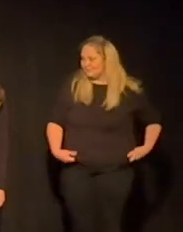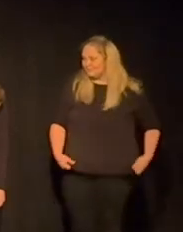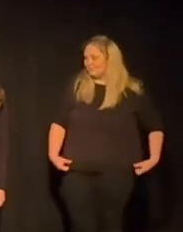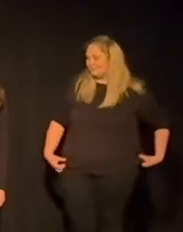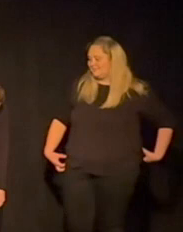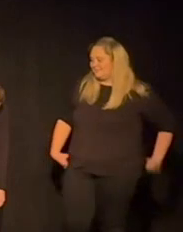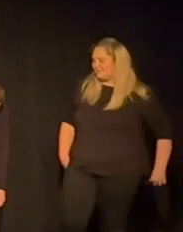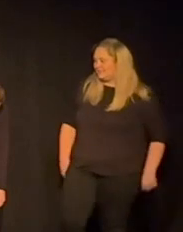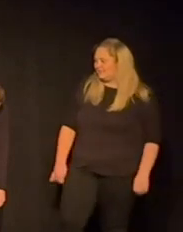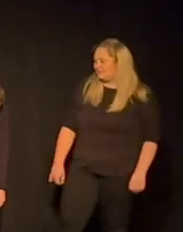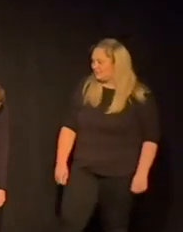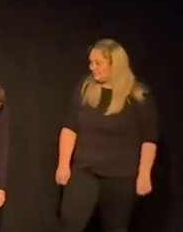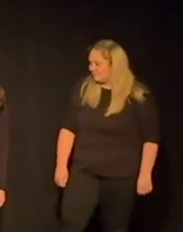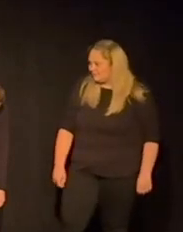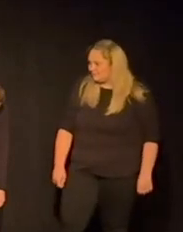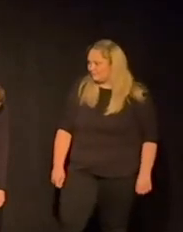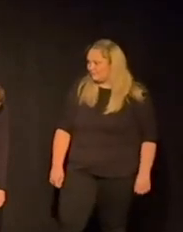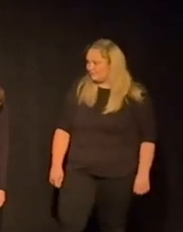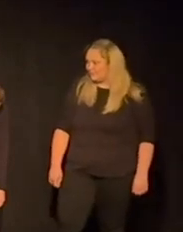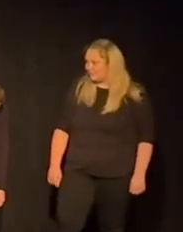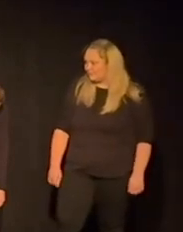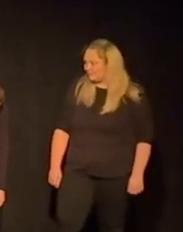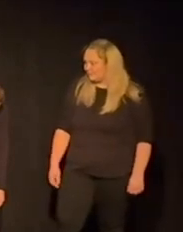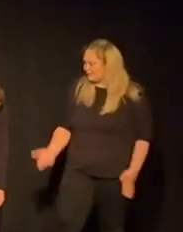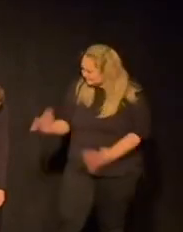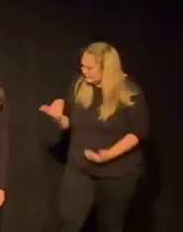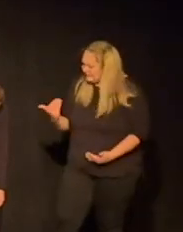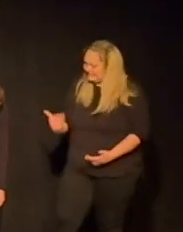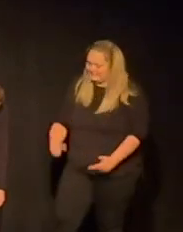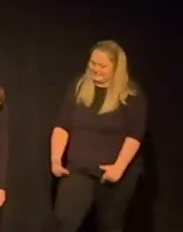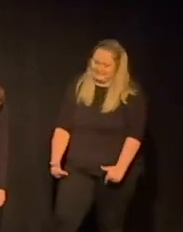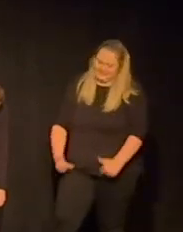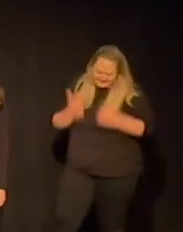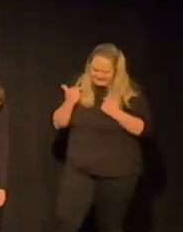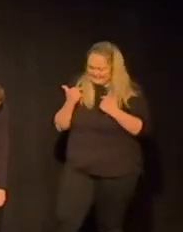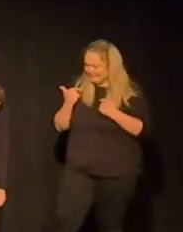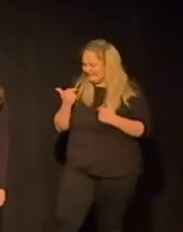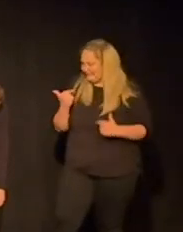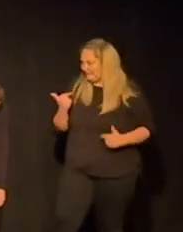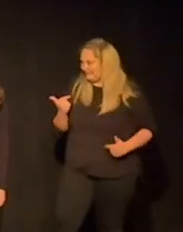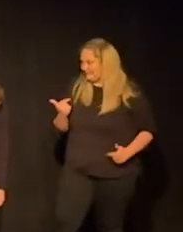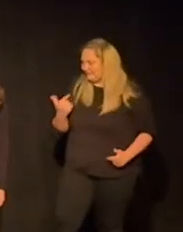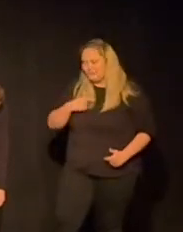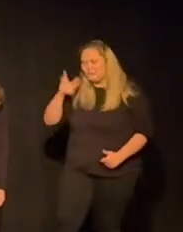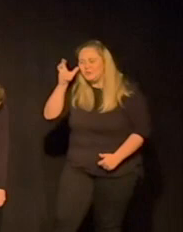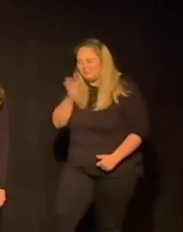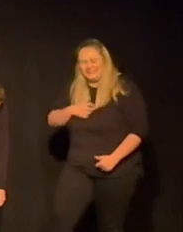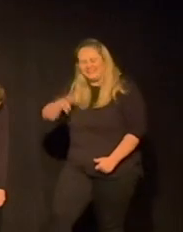You are-